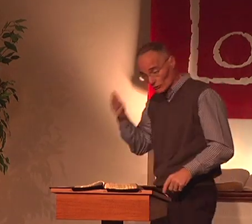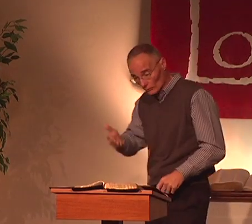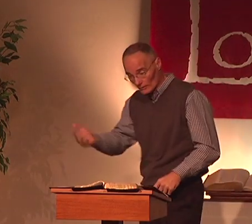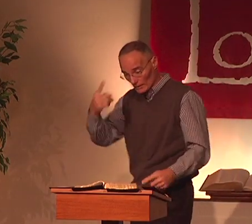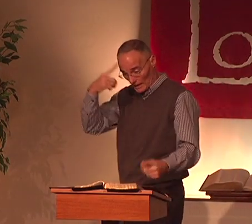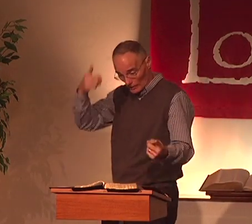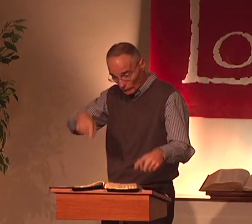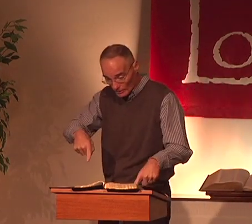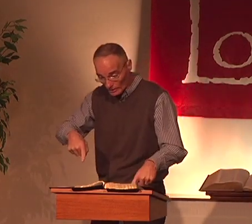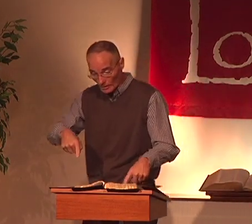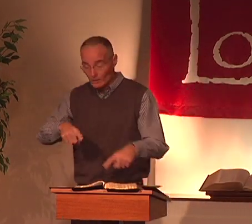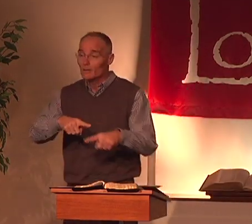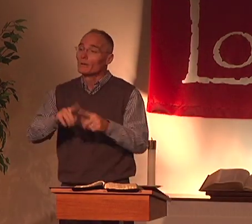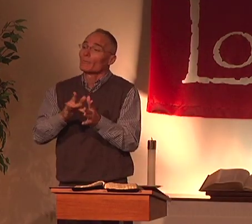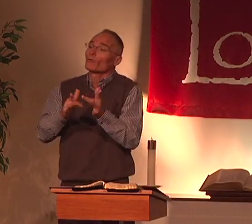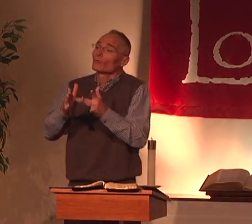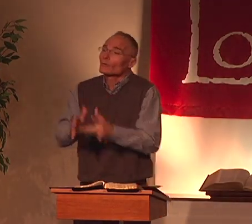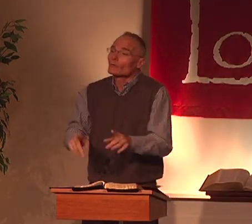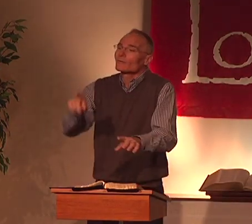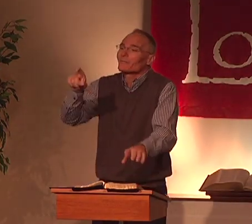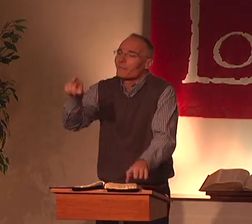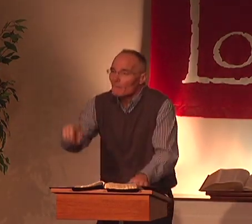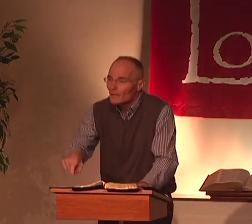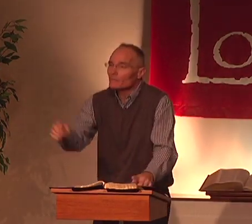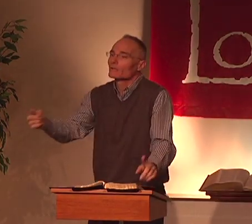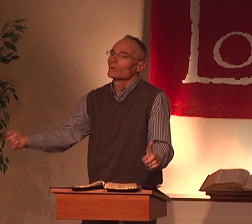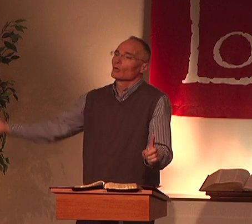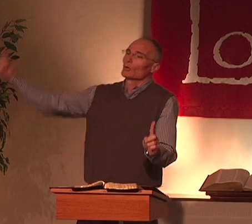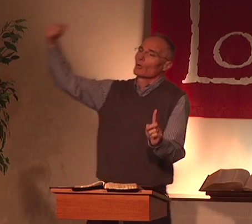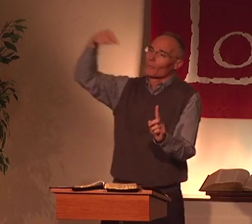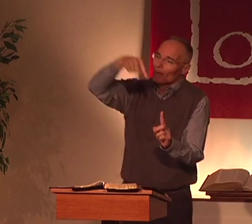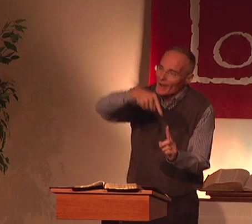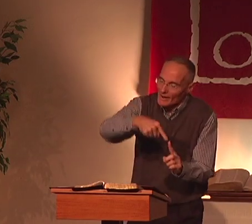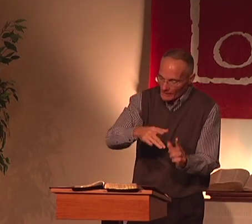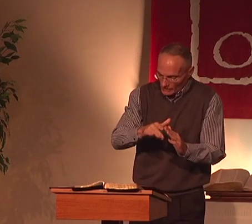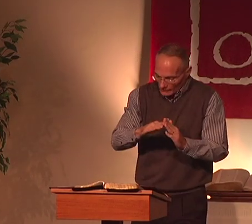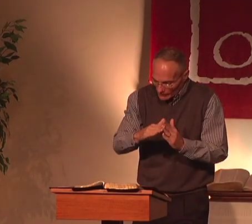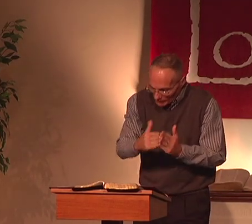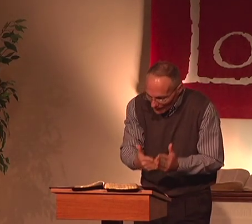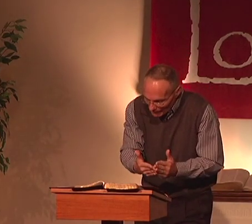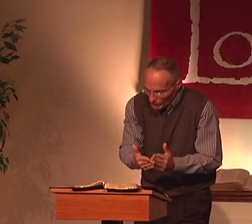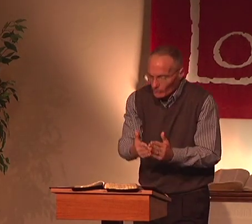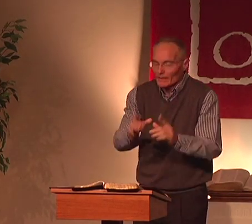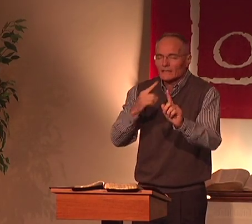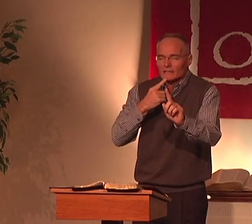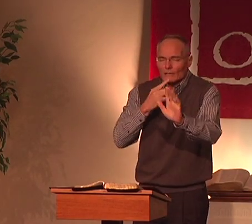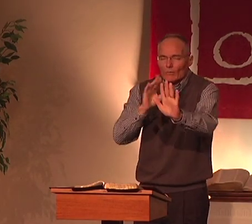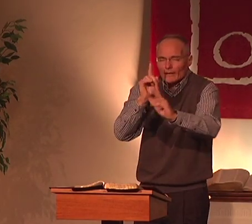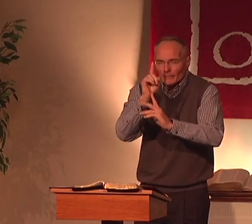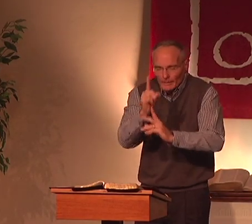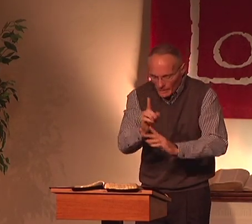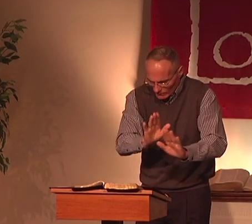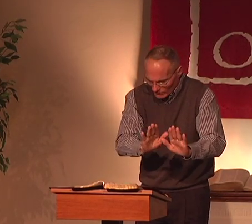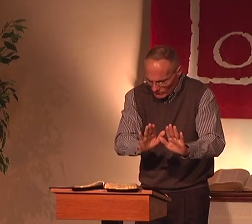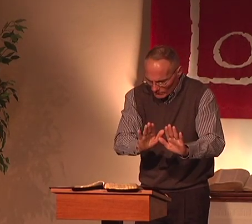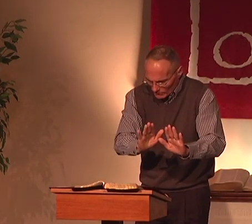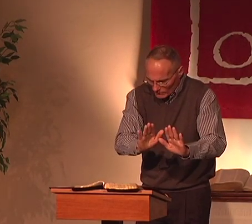most people would say Yes it's a good thing And I agree But as Christians We must go back To the Bible And say wait a minute